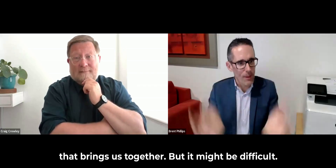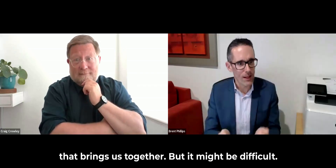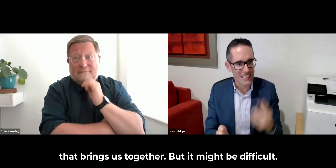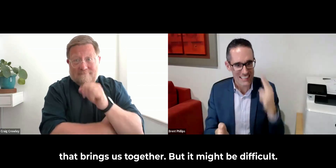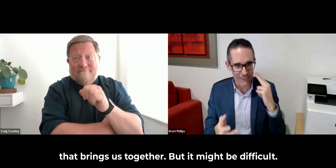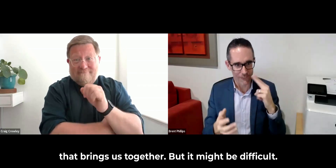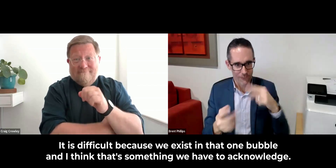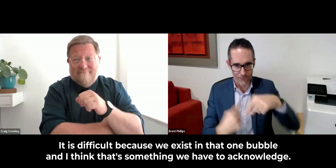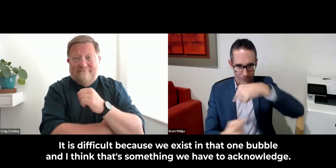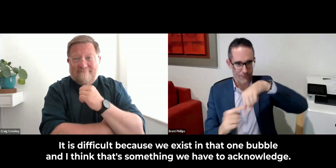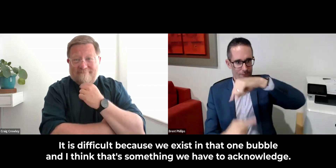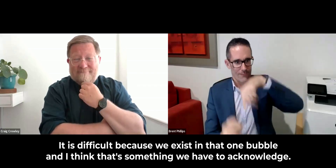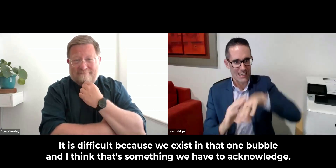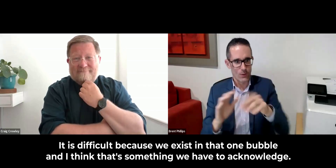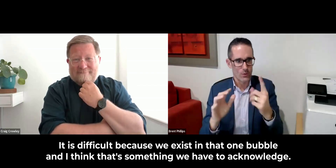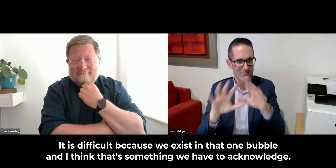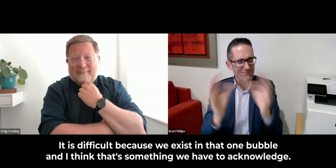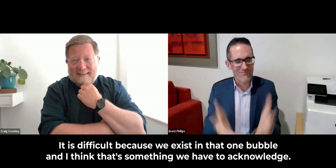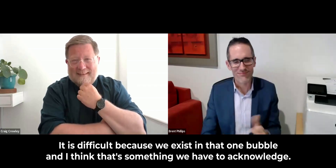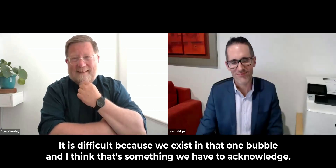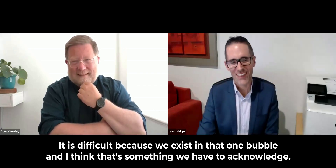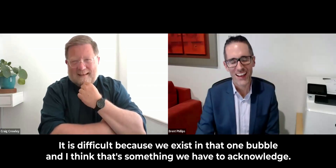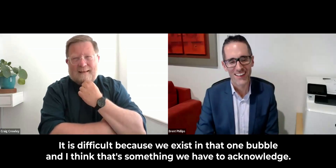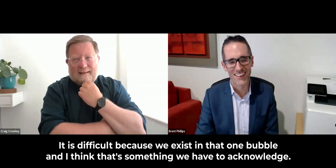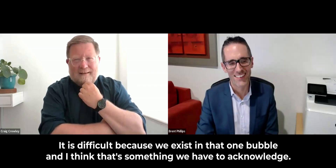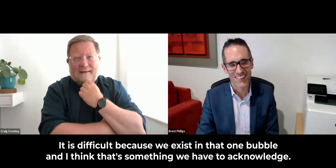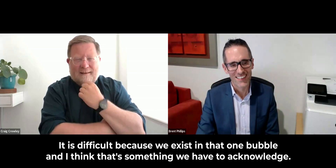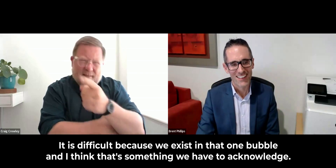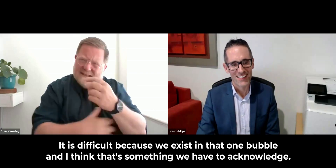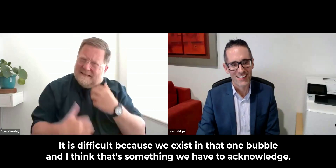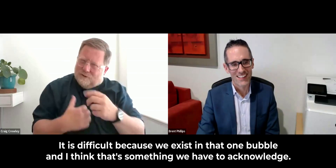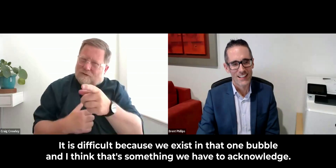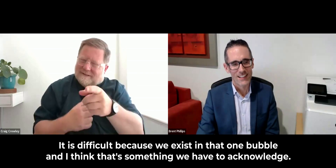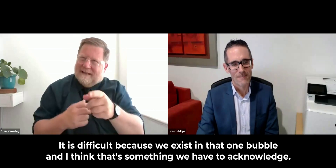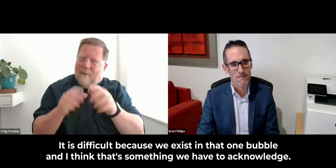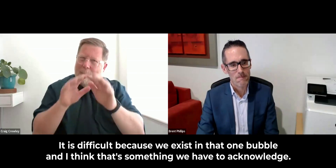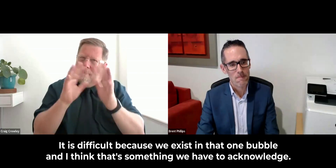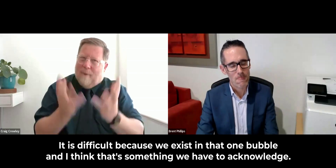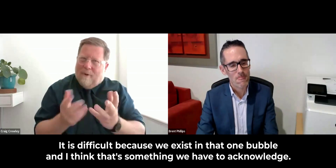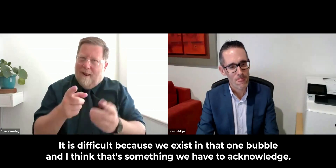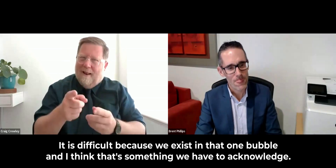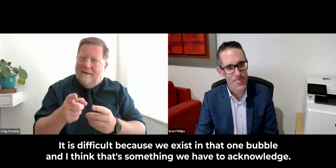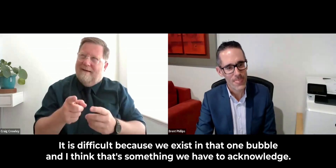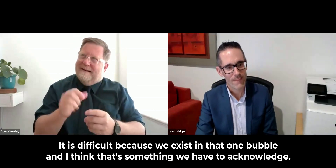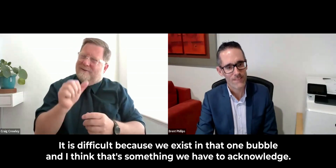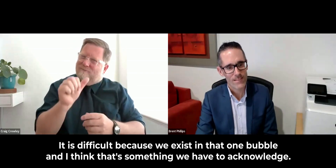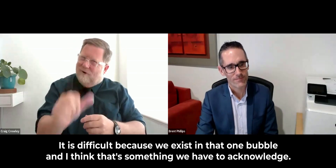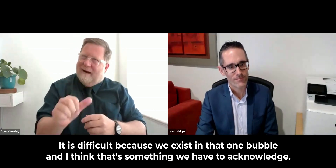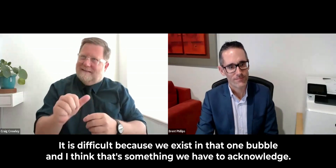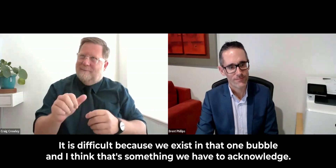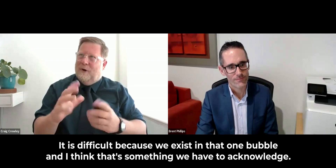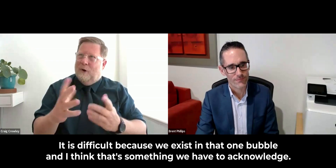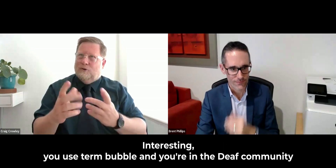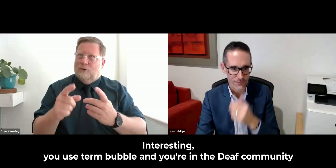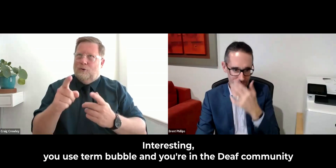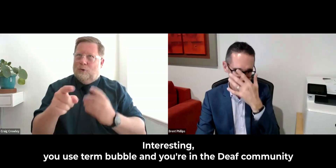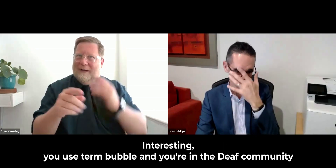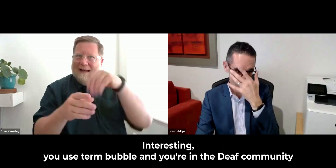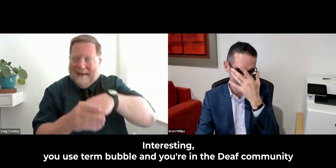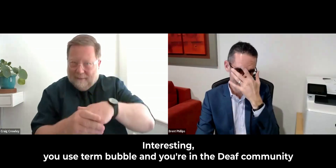difficult. It is difficult because we exist in that one bubble. And I think that's something we have to acknowledge. Interesting,